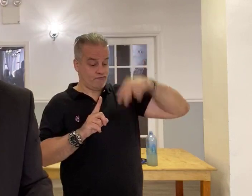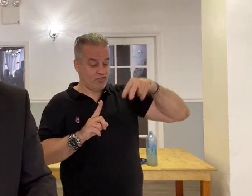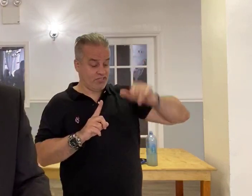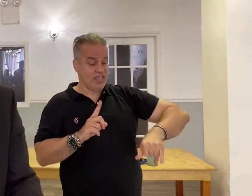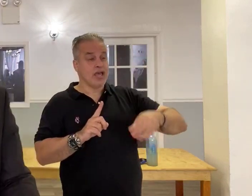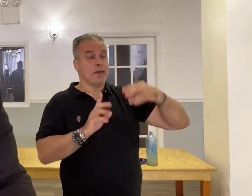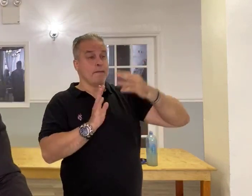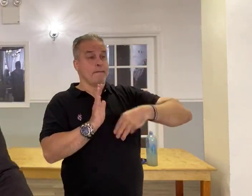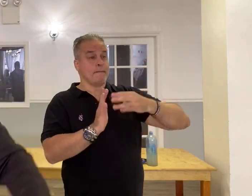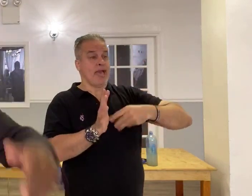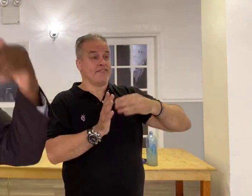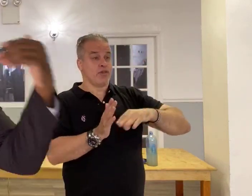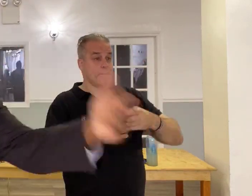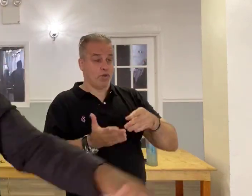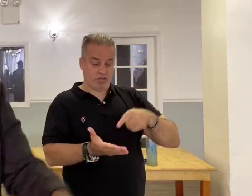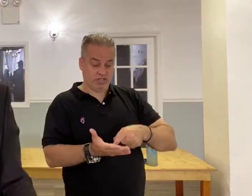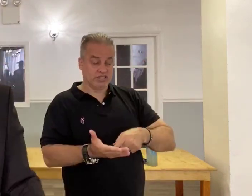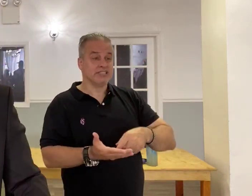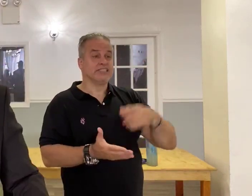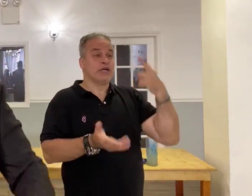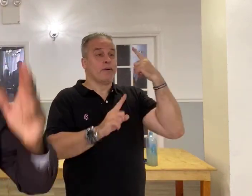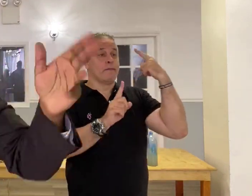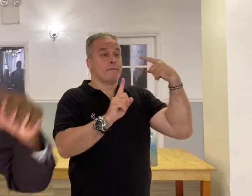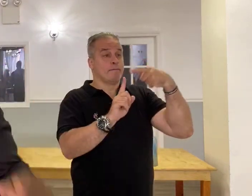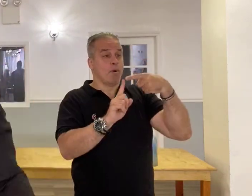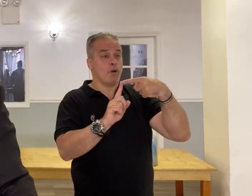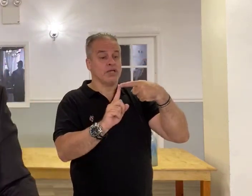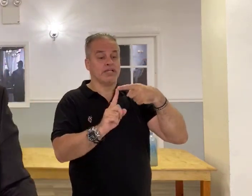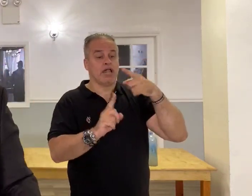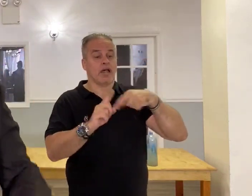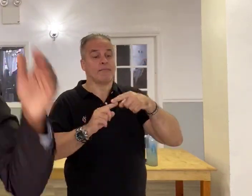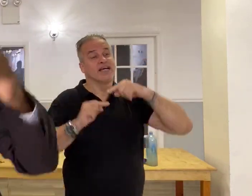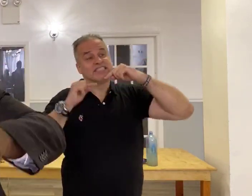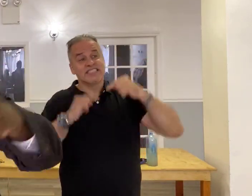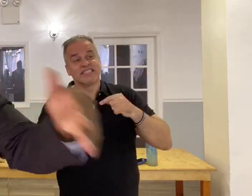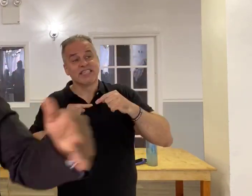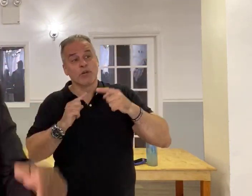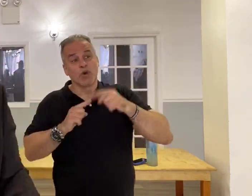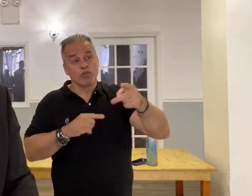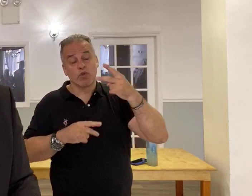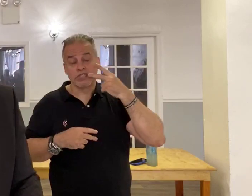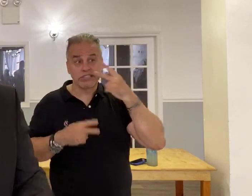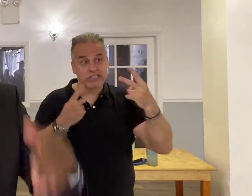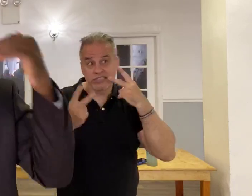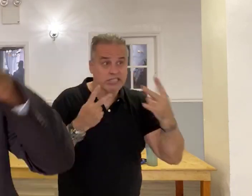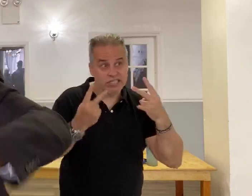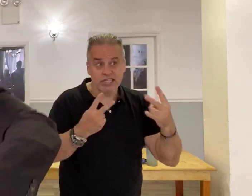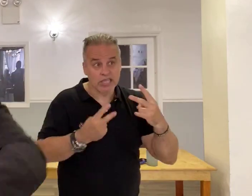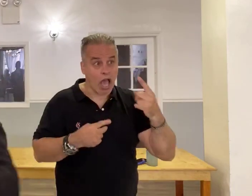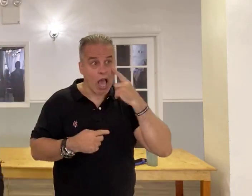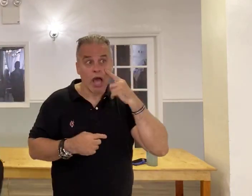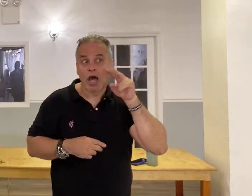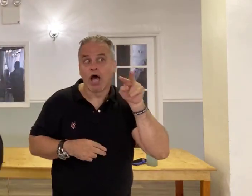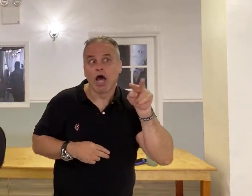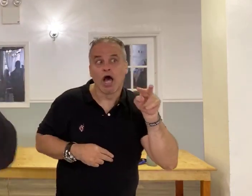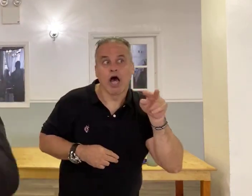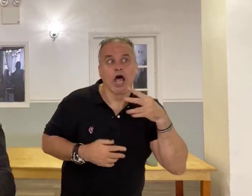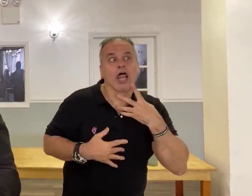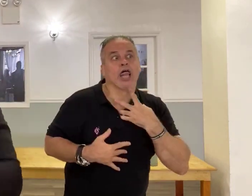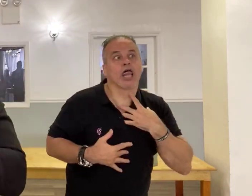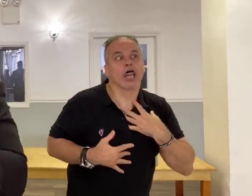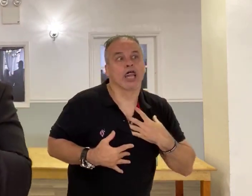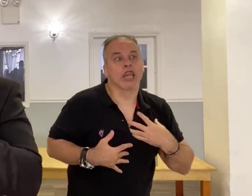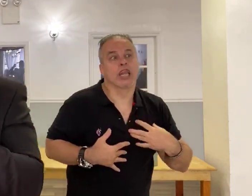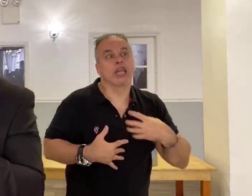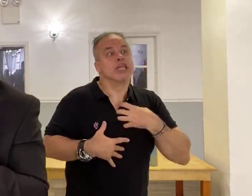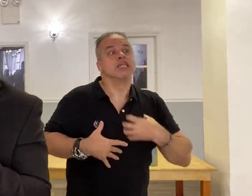offending one of God's little children. The point is this, we're not supposed to sin. And if there's anything in your life that you know is that